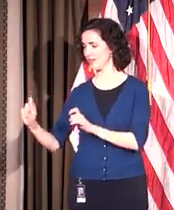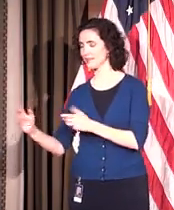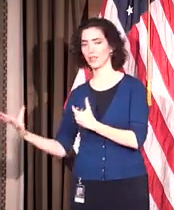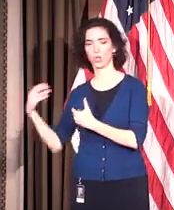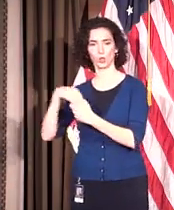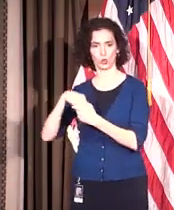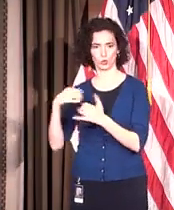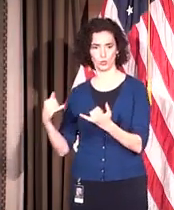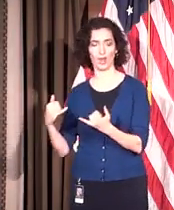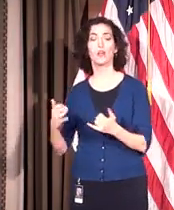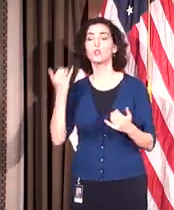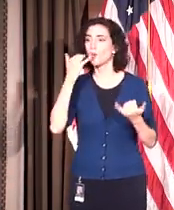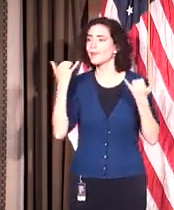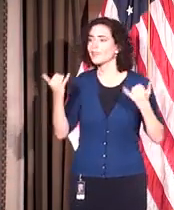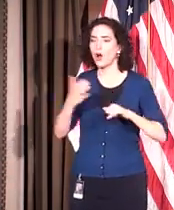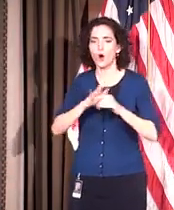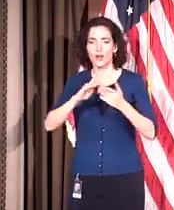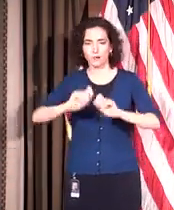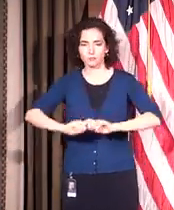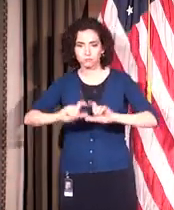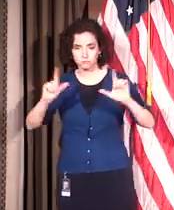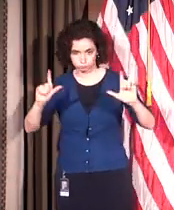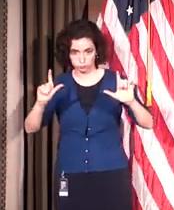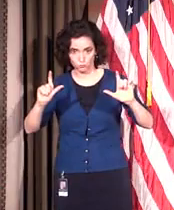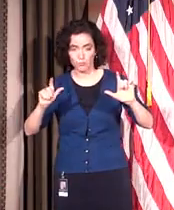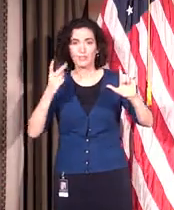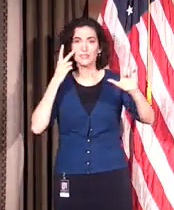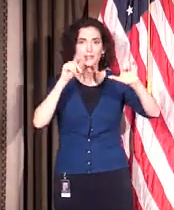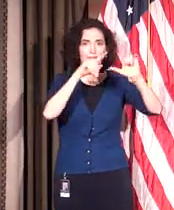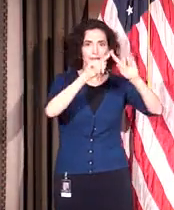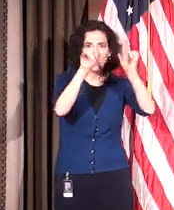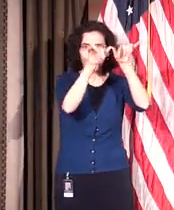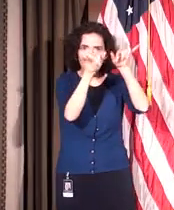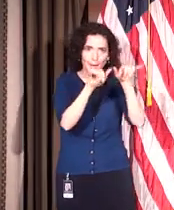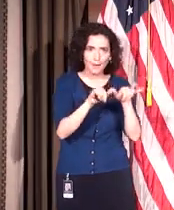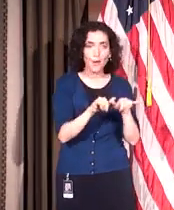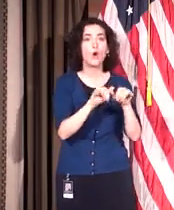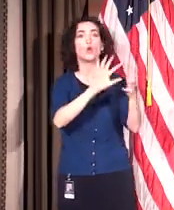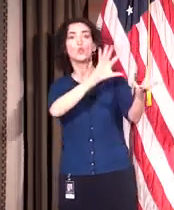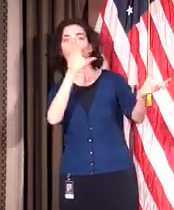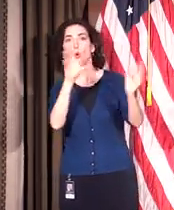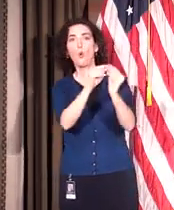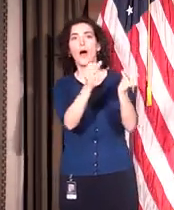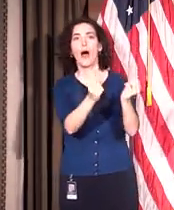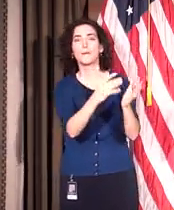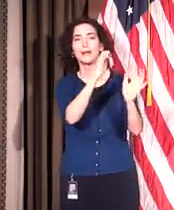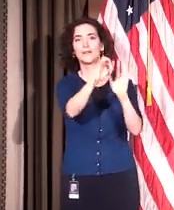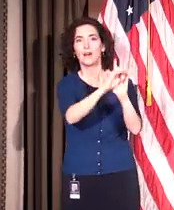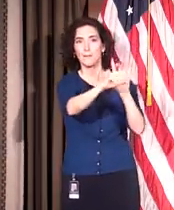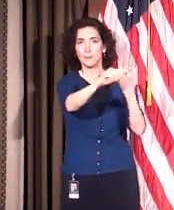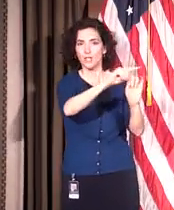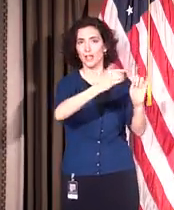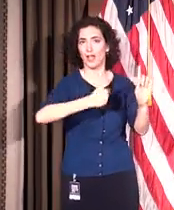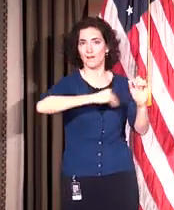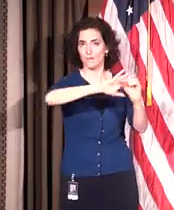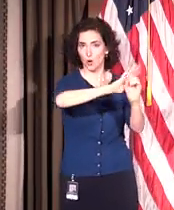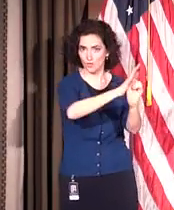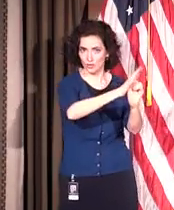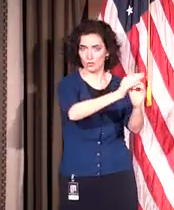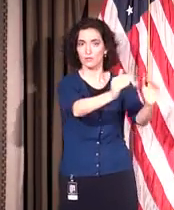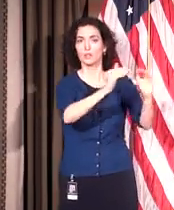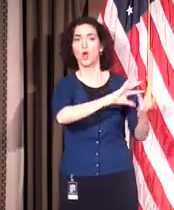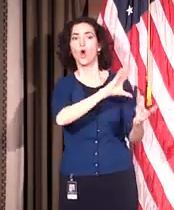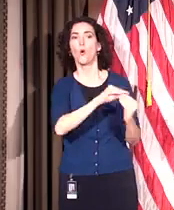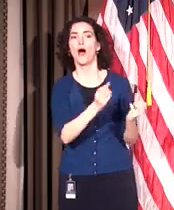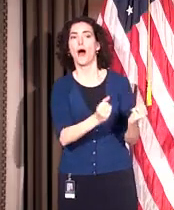to the dashboard now, across the key measures, across total positive cases, total deaths,